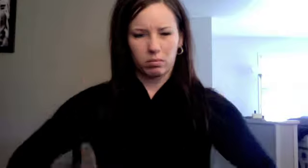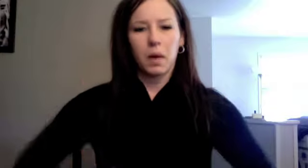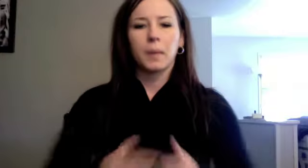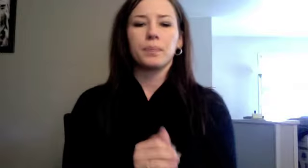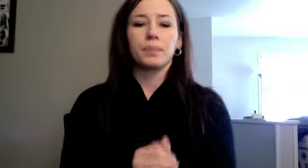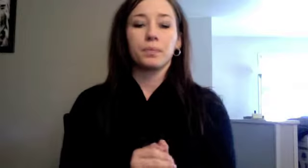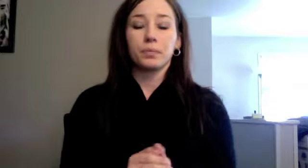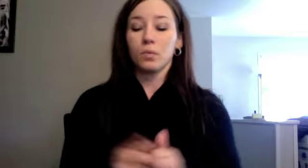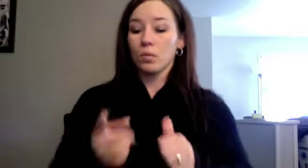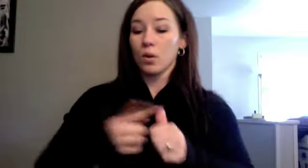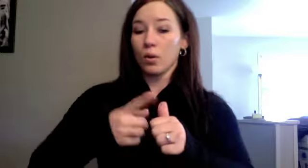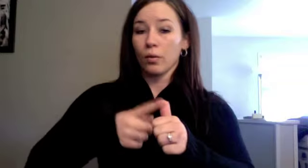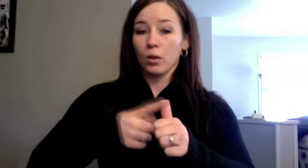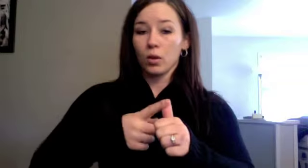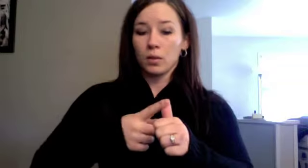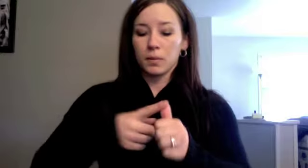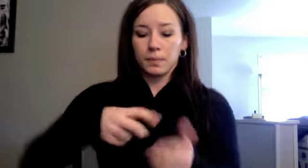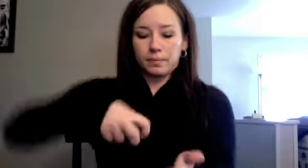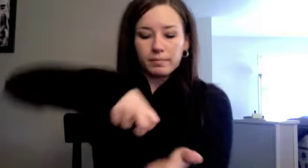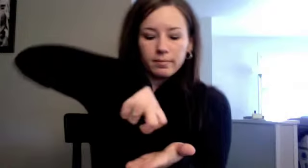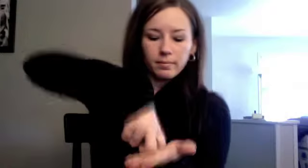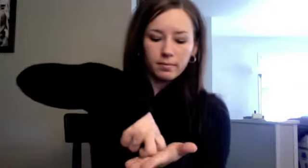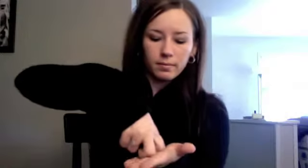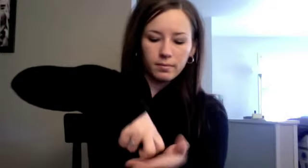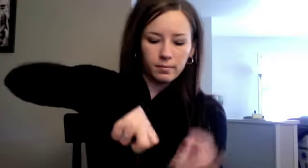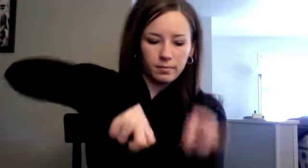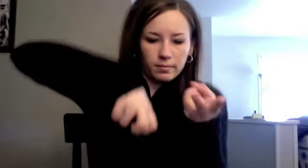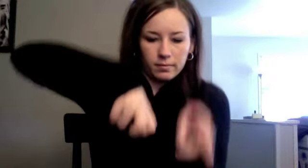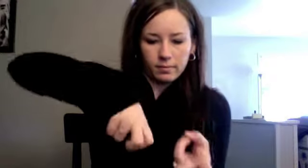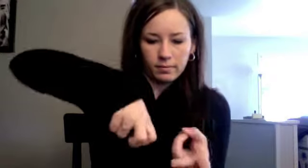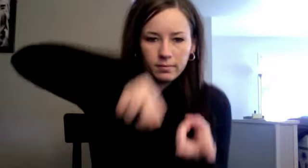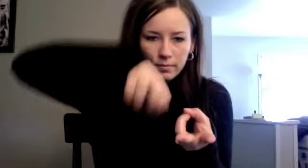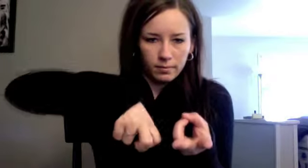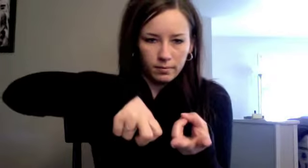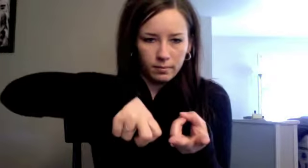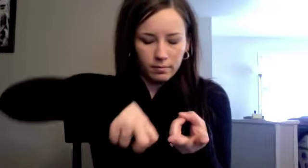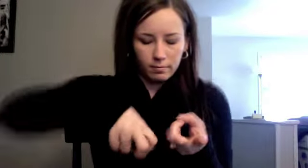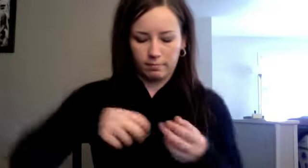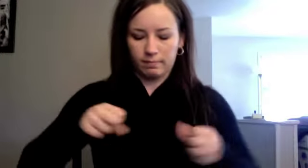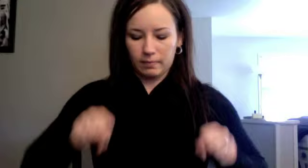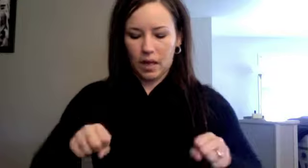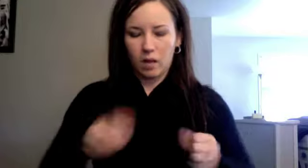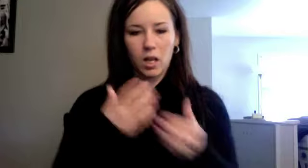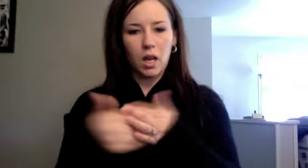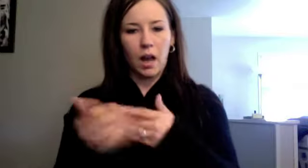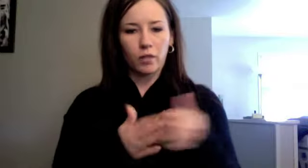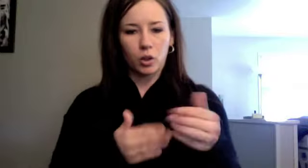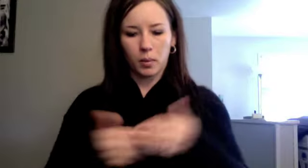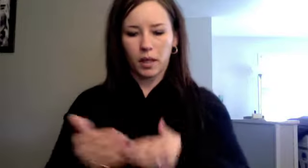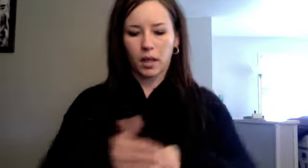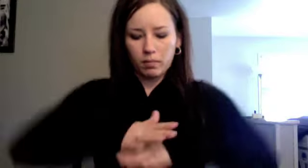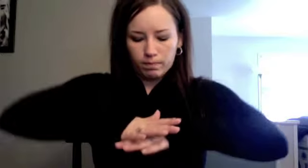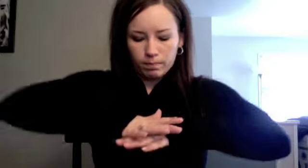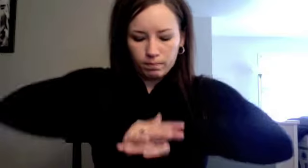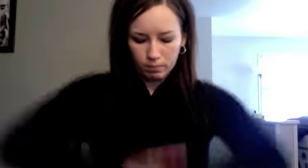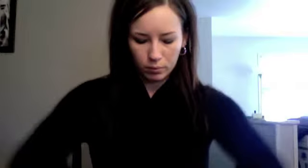First, you should kneel alongside the casualty in a position that will allow you to comfortably apply vertical pressure during